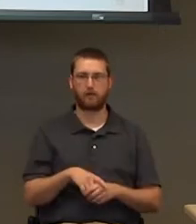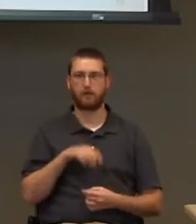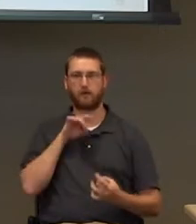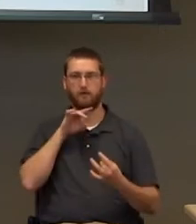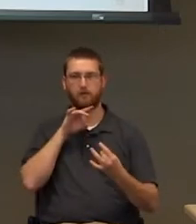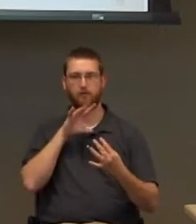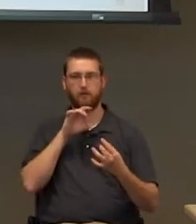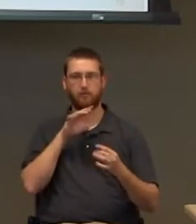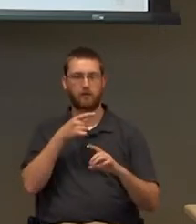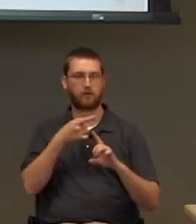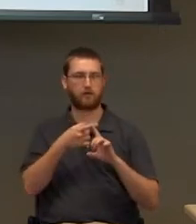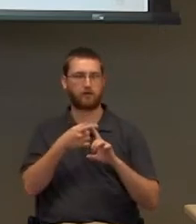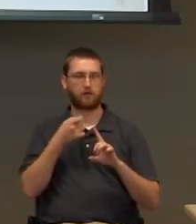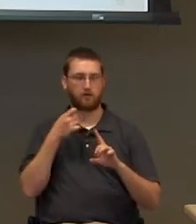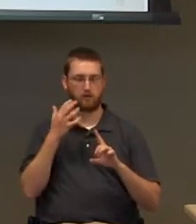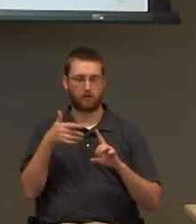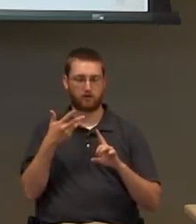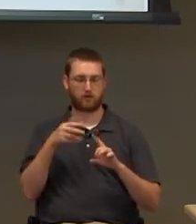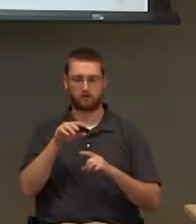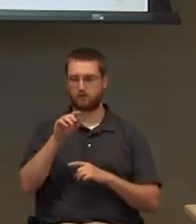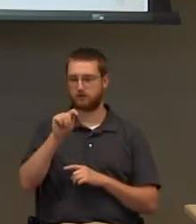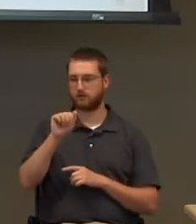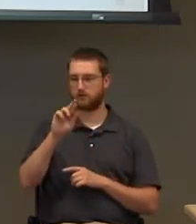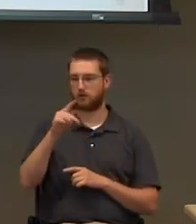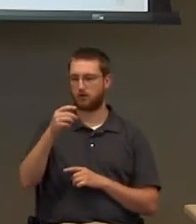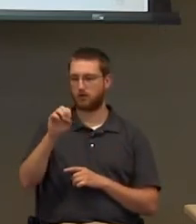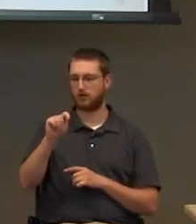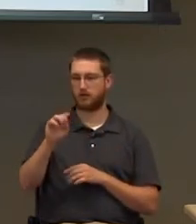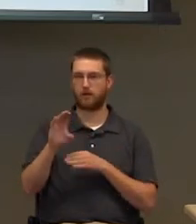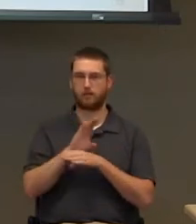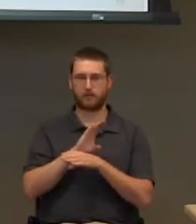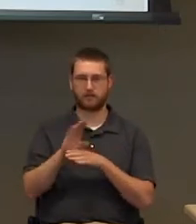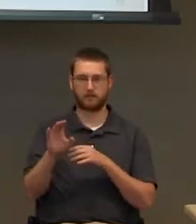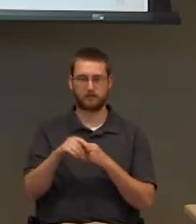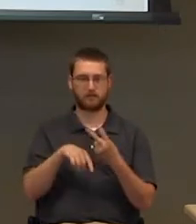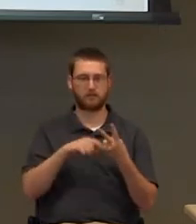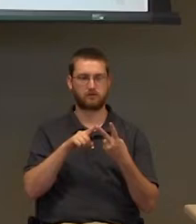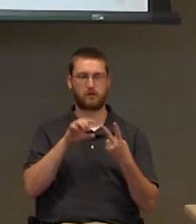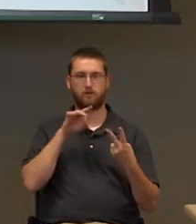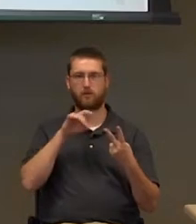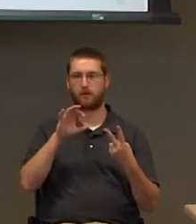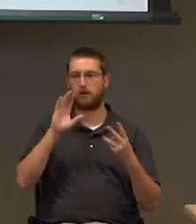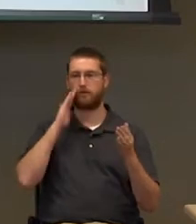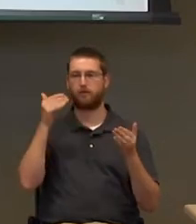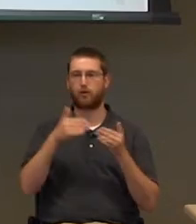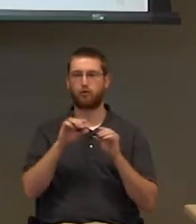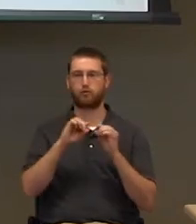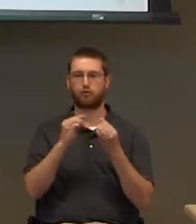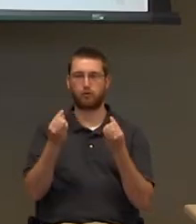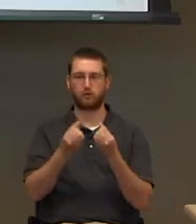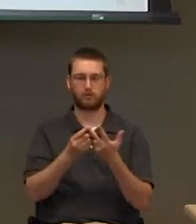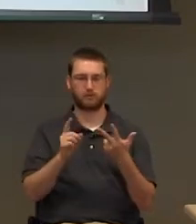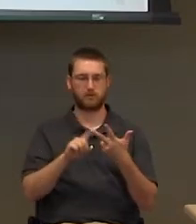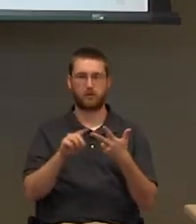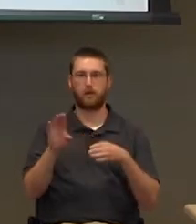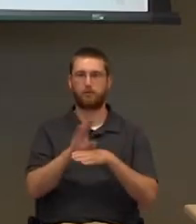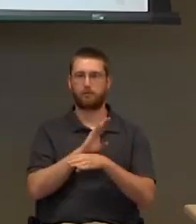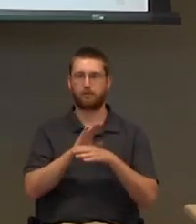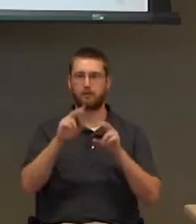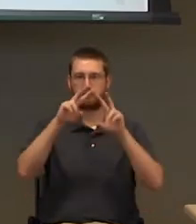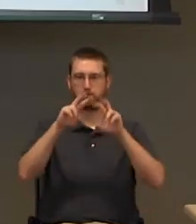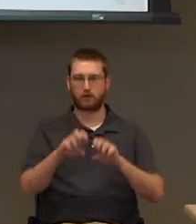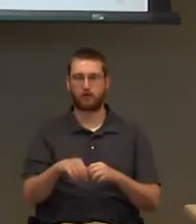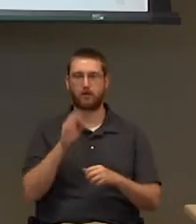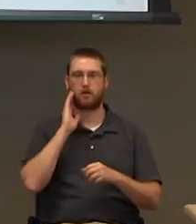Feedback from your target businesses, feedback from your focus groups, feedback from the business survey will help you